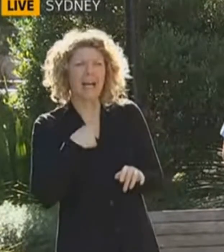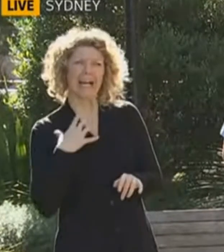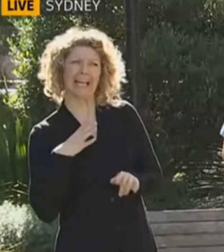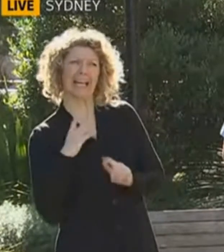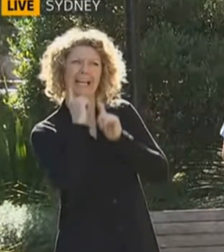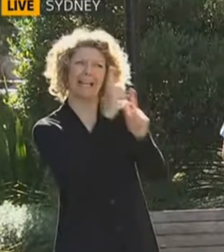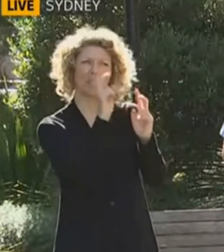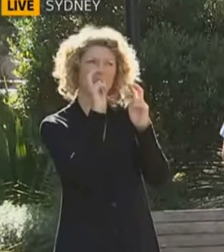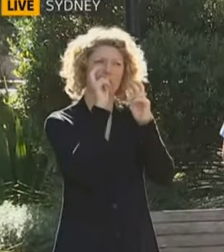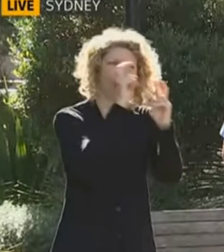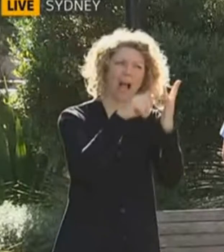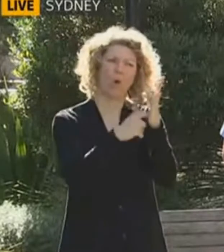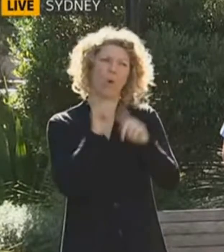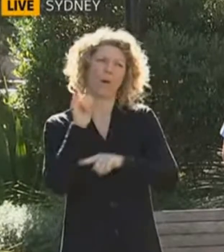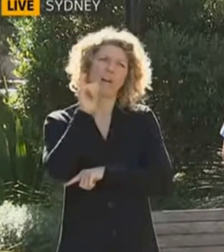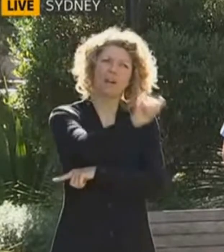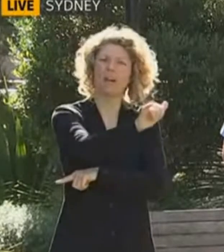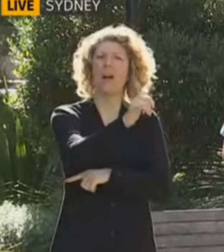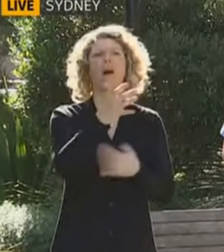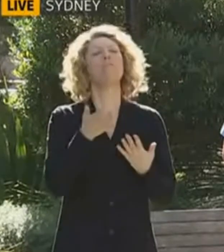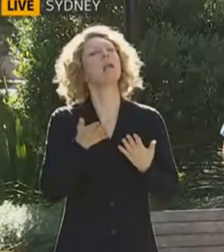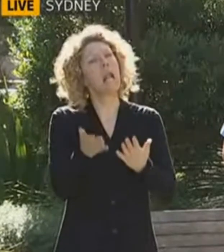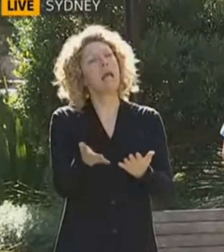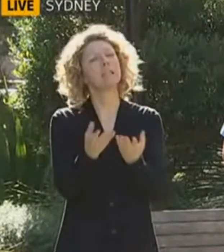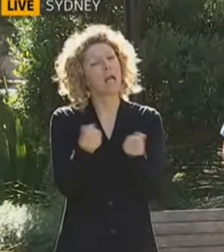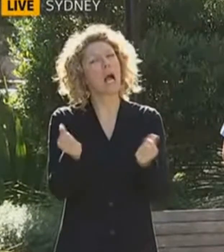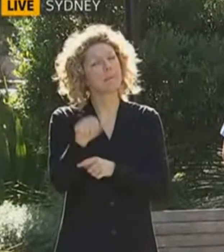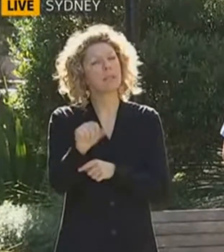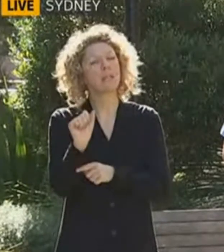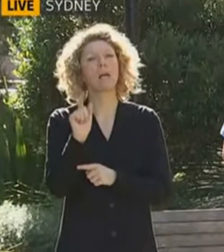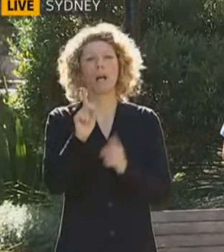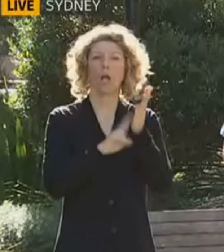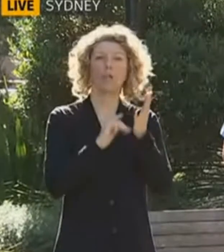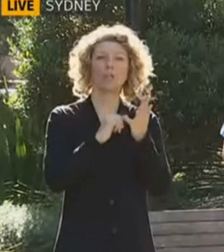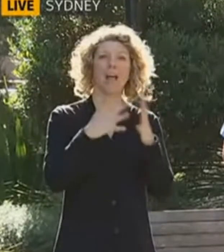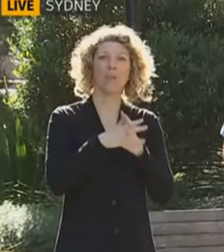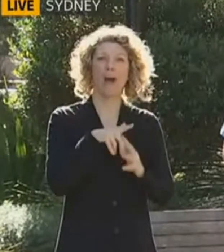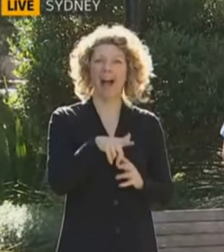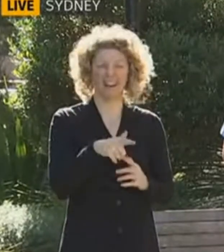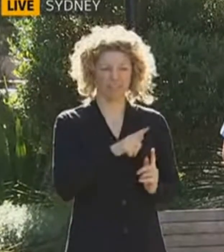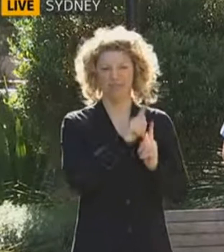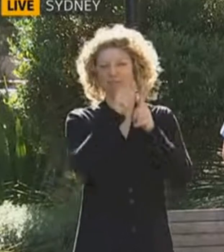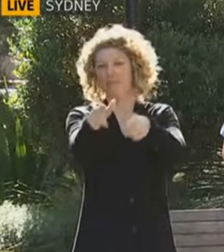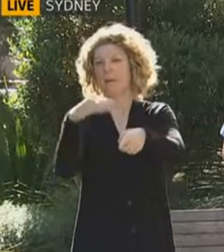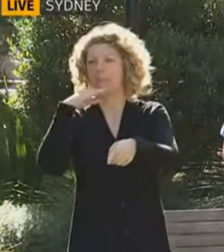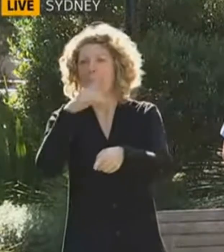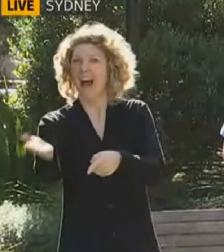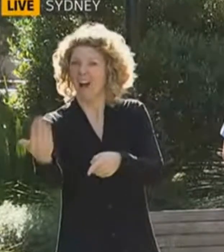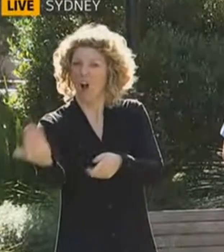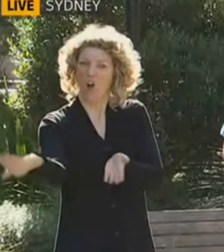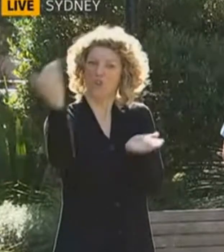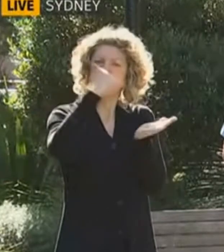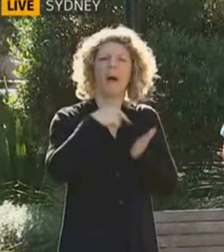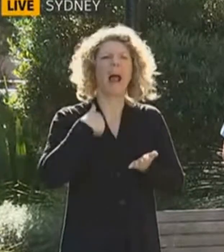we anticipate there still will be some flights and train services available. There'll also be New South Wales residents returning home. So for that